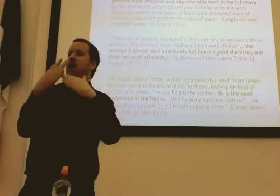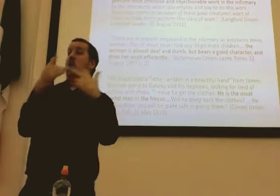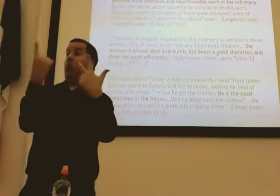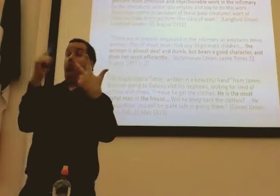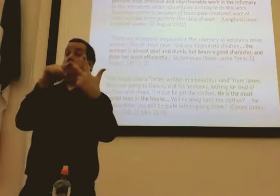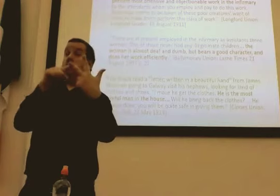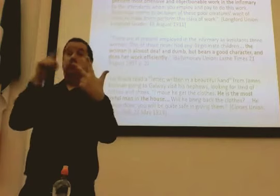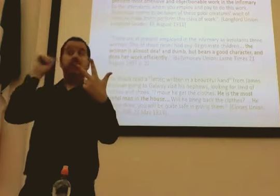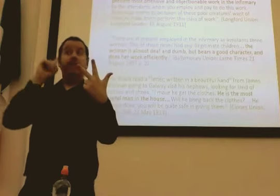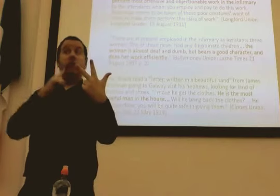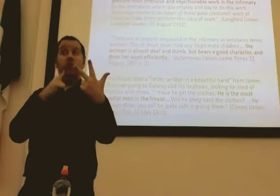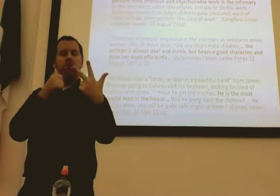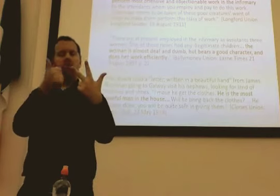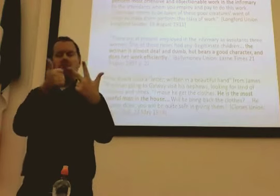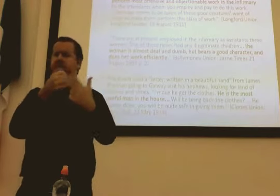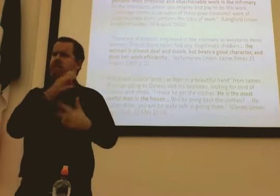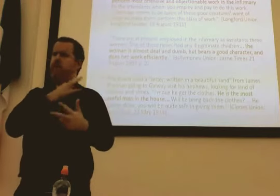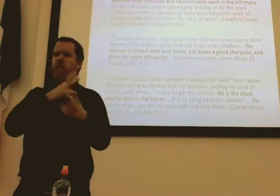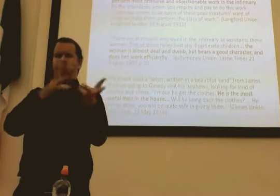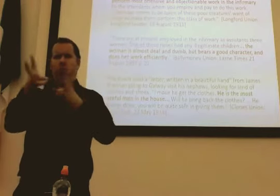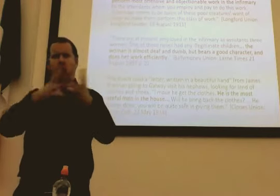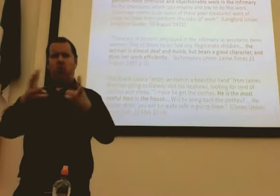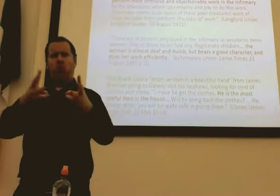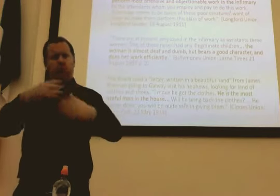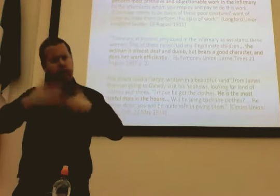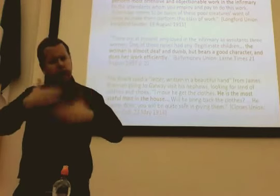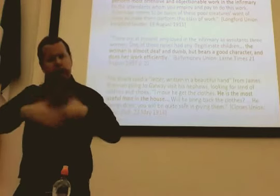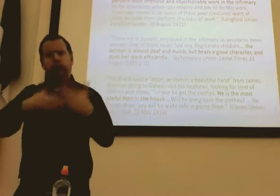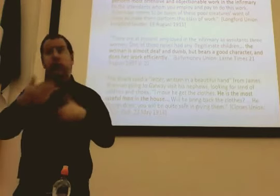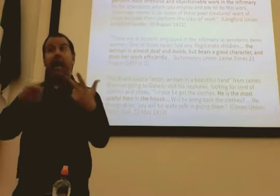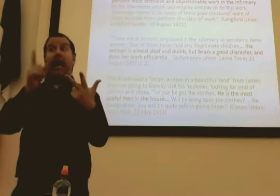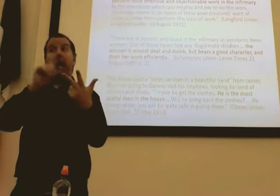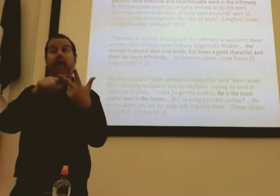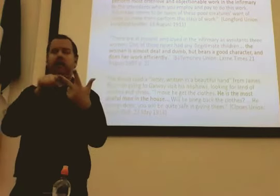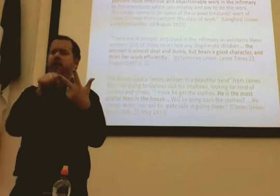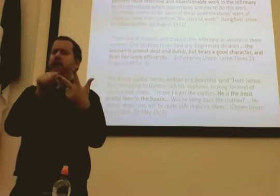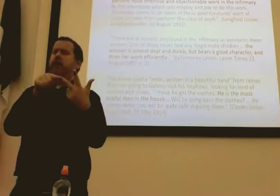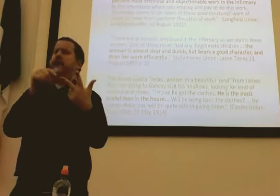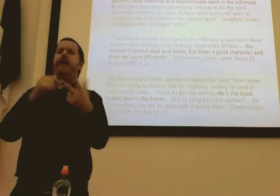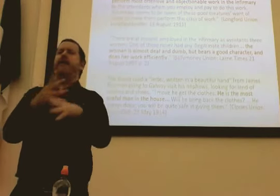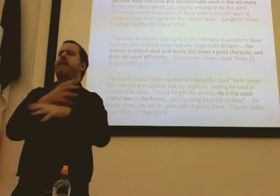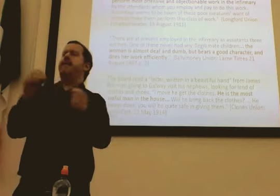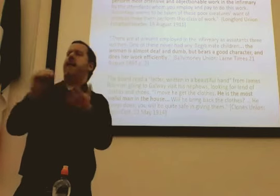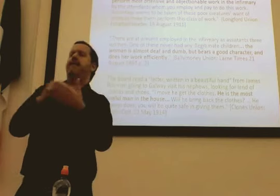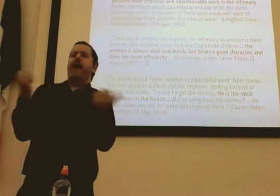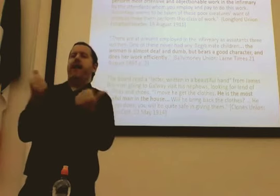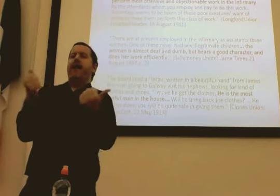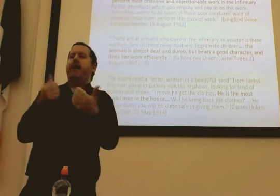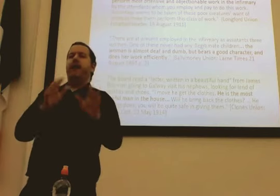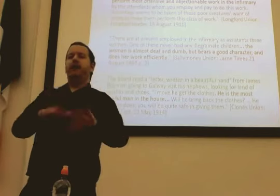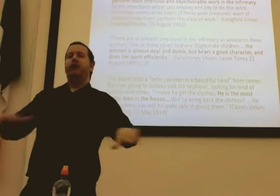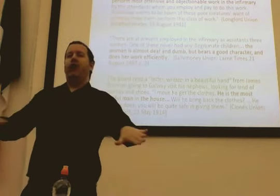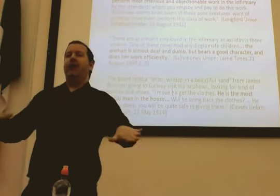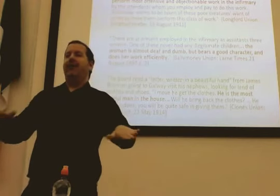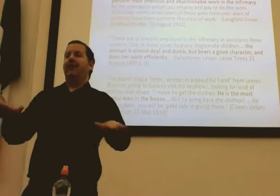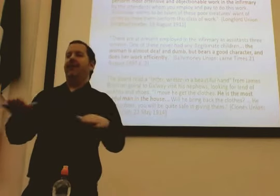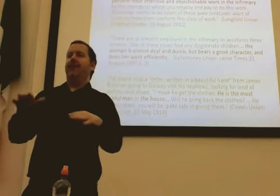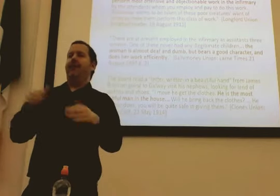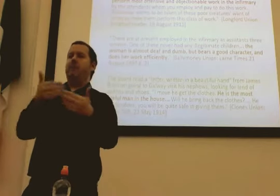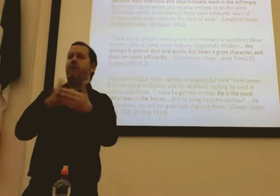where 3 assistants in the hospital and 1 who was deaf, and was a very good worker and very diligent. The document when he